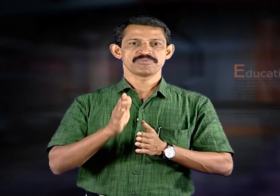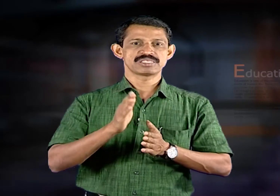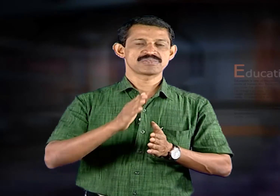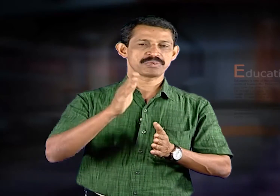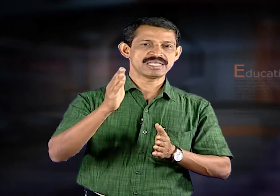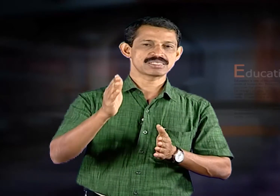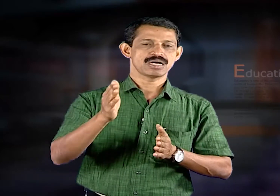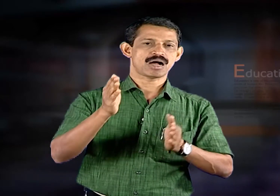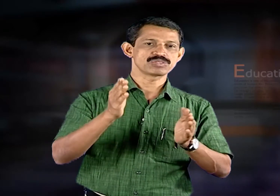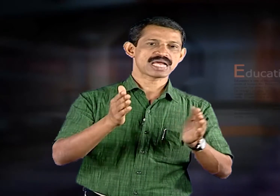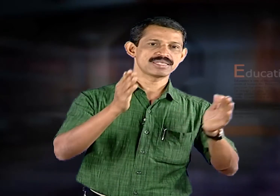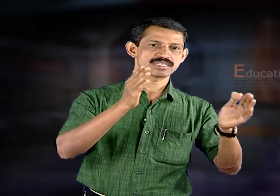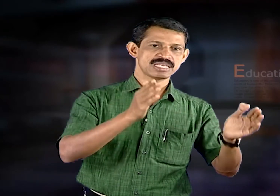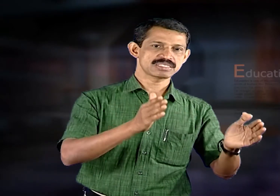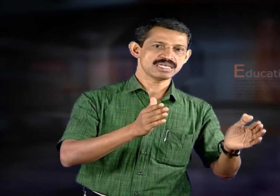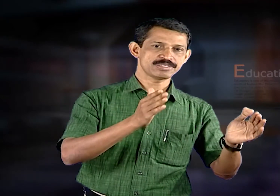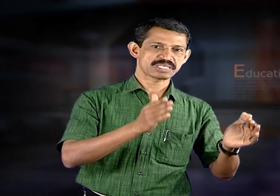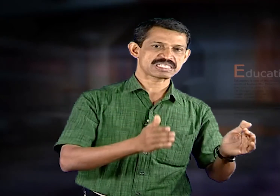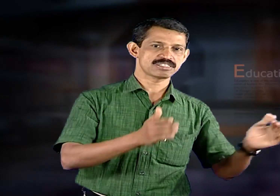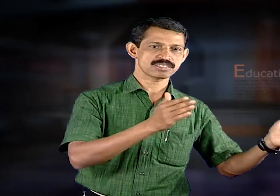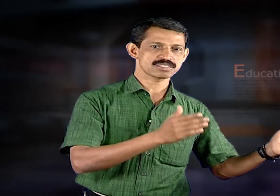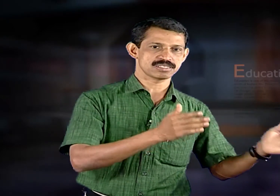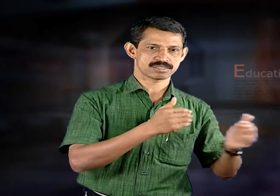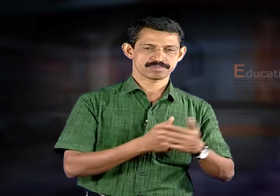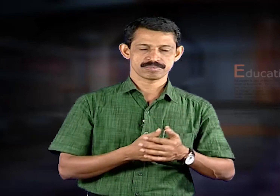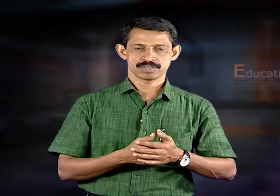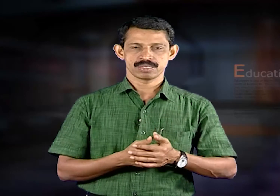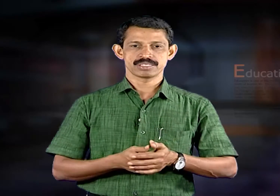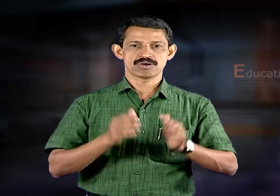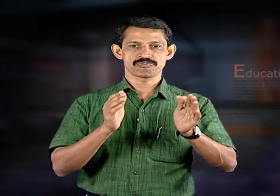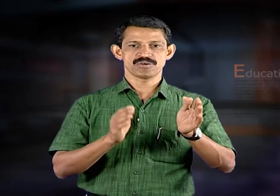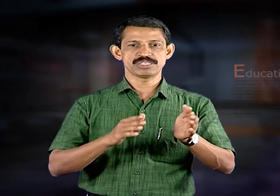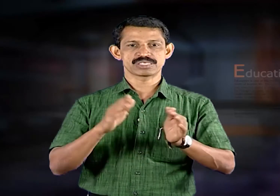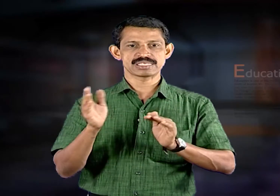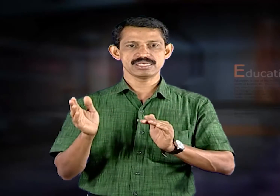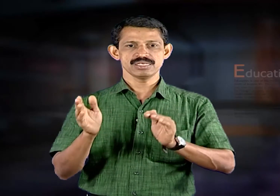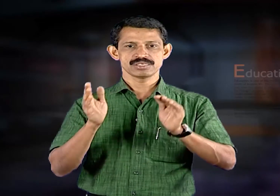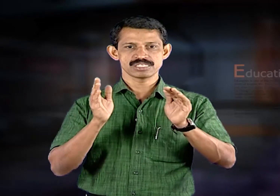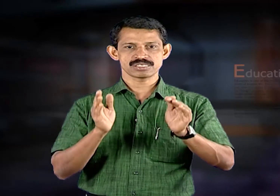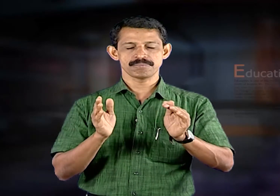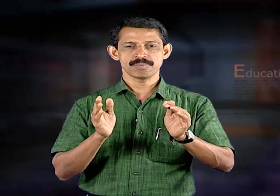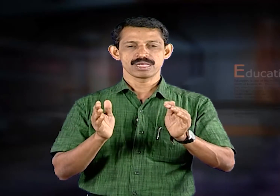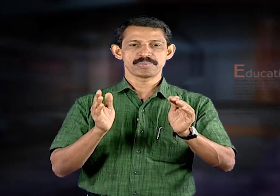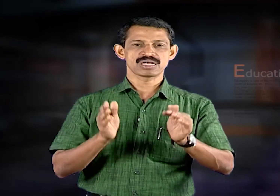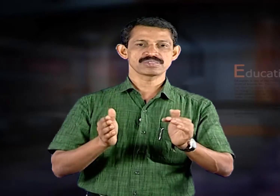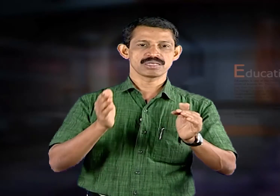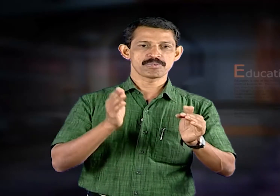is placed outside the traditional educational structures. The non-formal education system becomes important